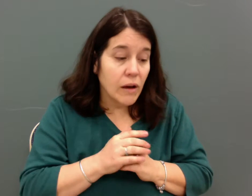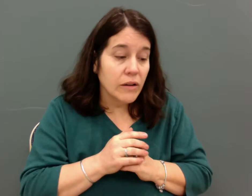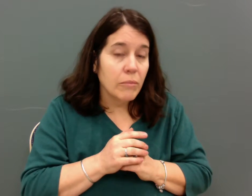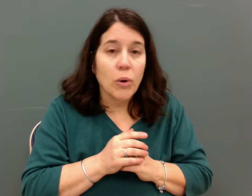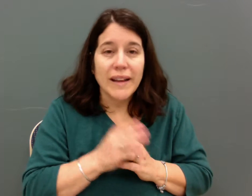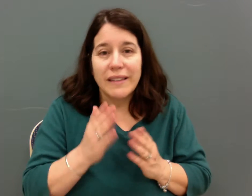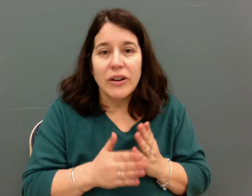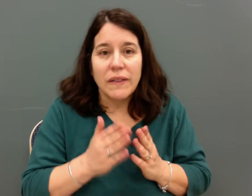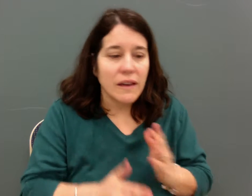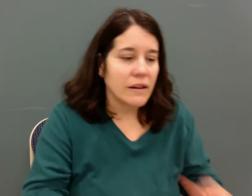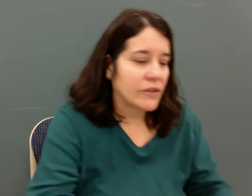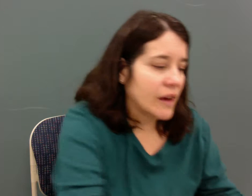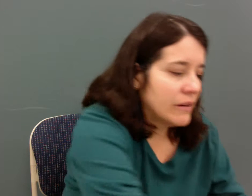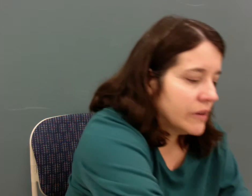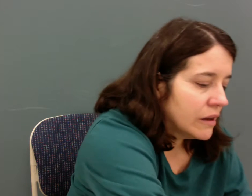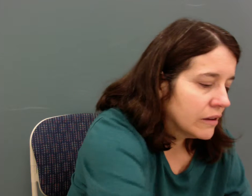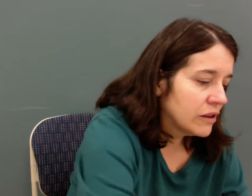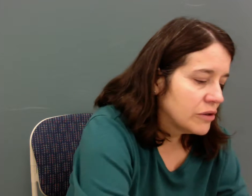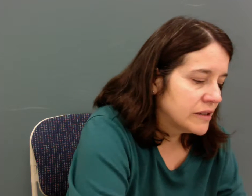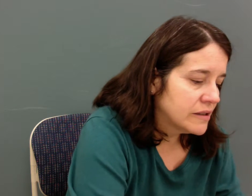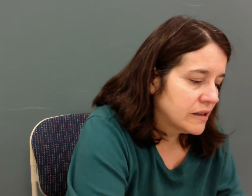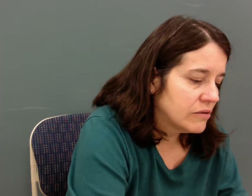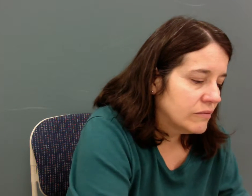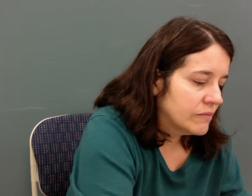a point there at the end is kind of a closing signal.